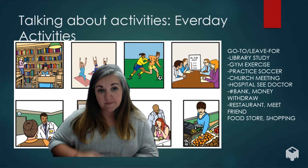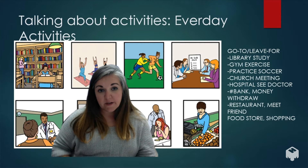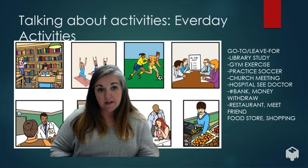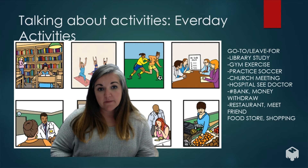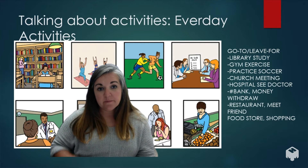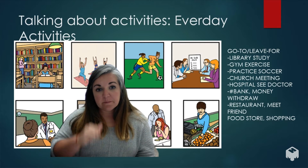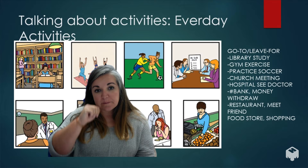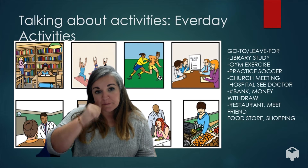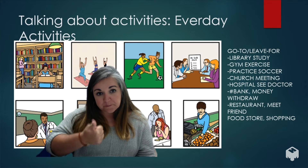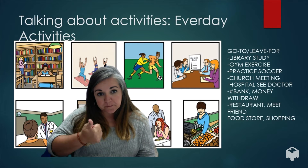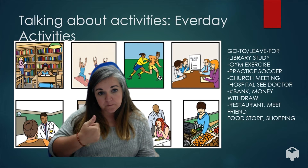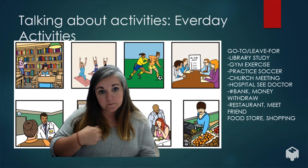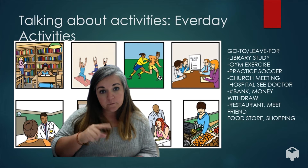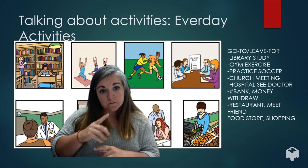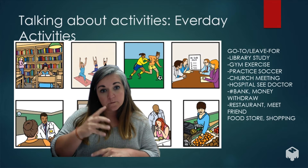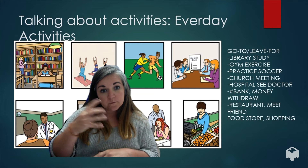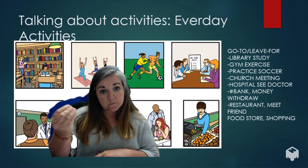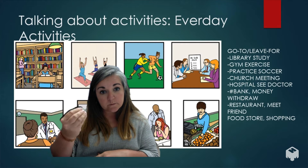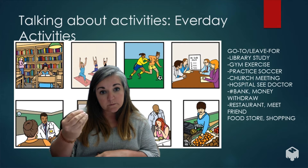Okay.